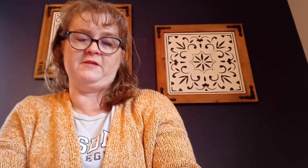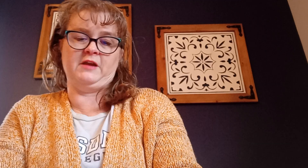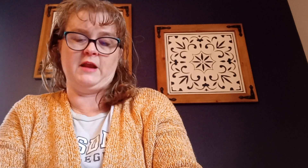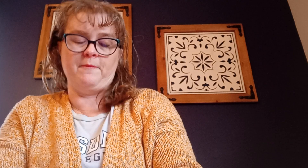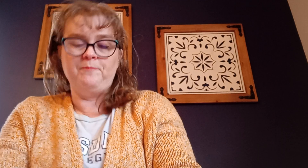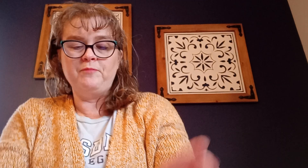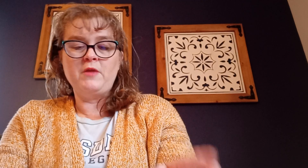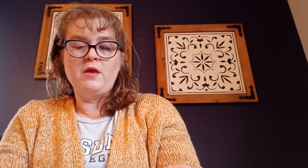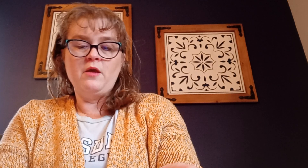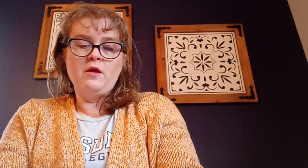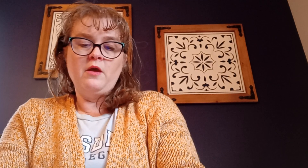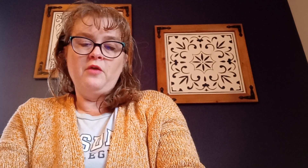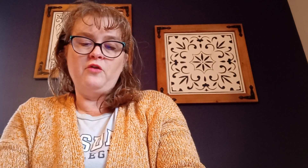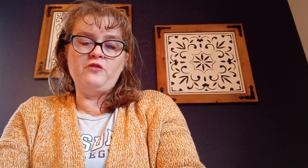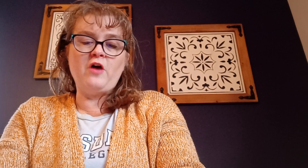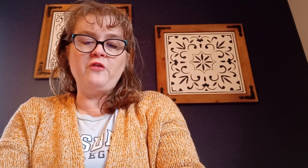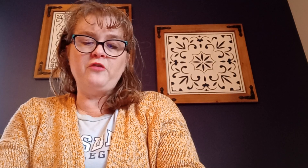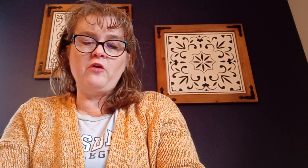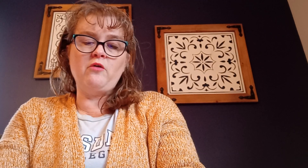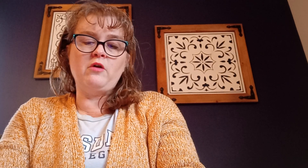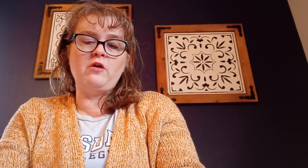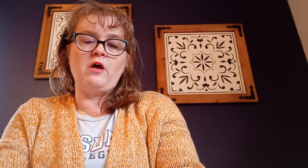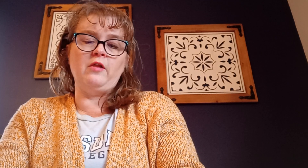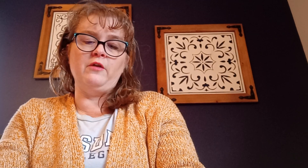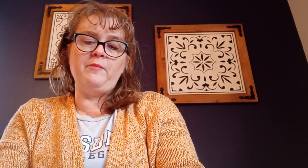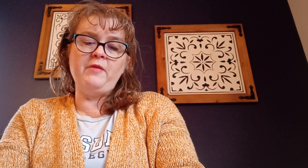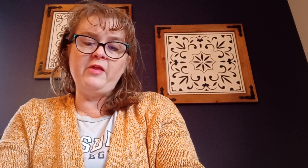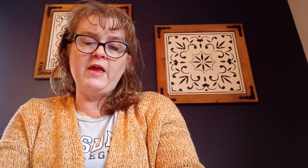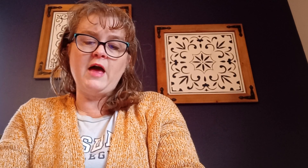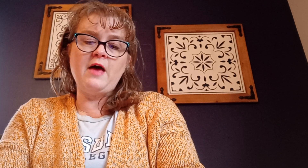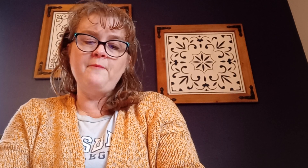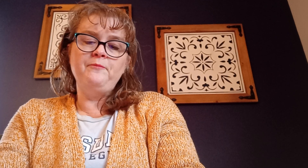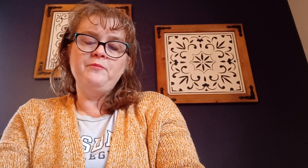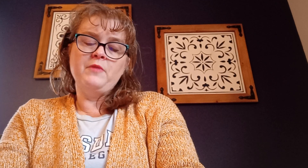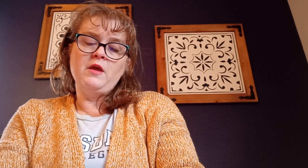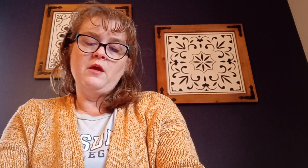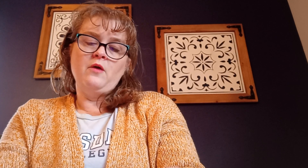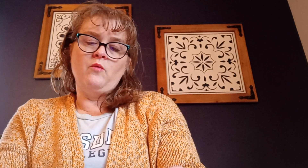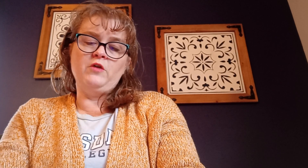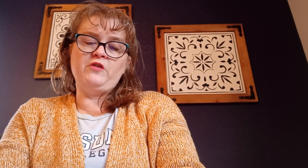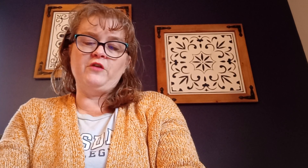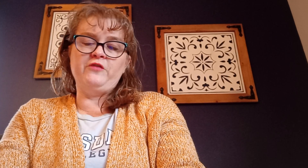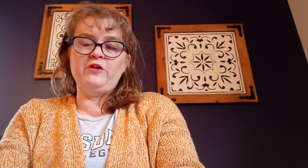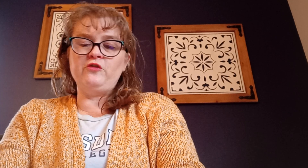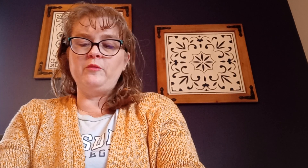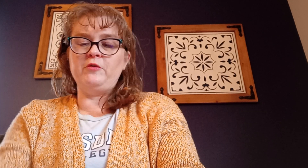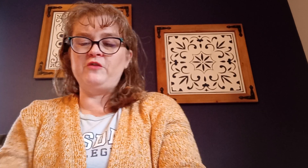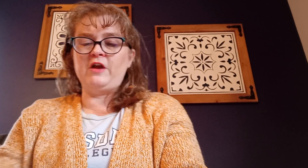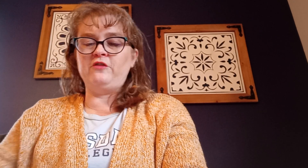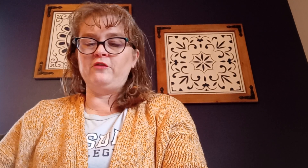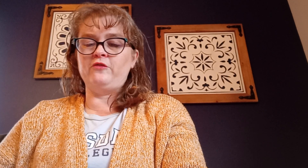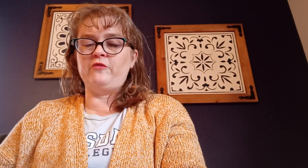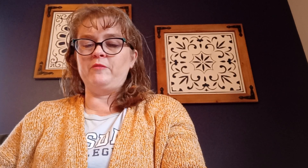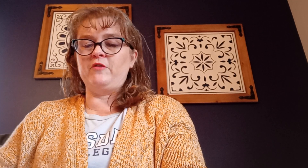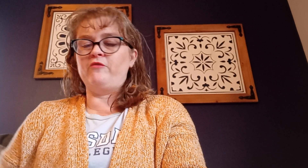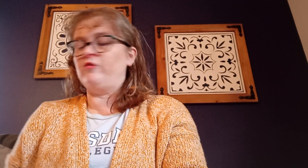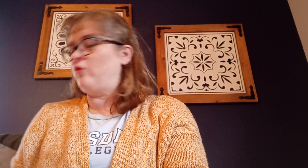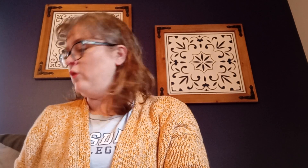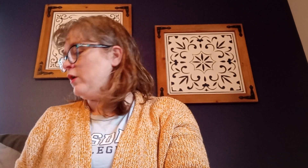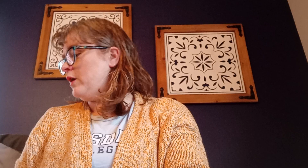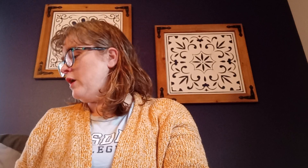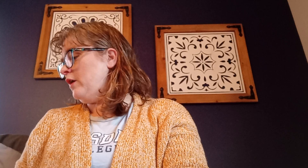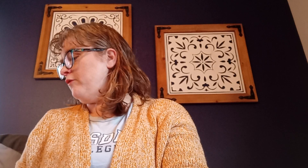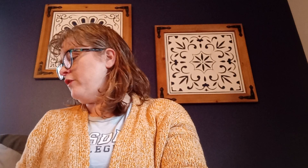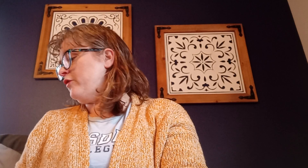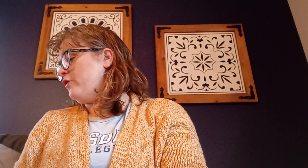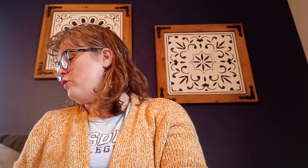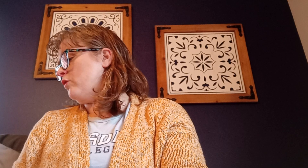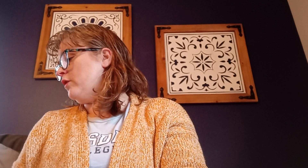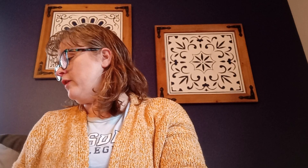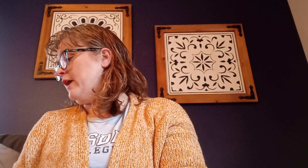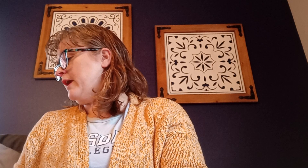sticking up. There's also columella, which are central projections from the floor of the corallite